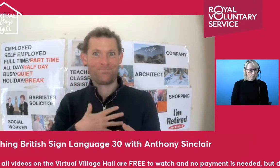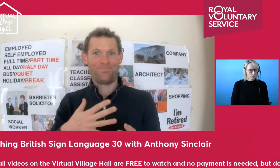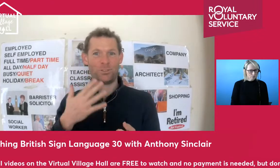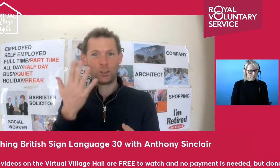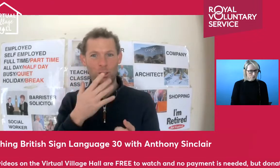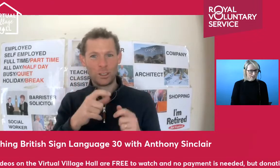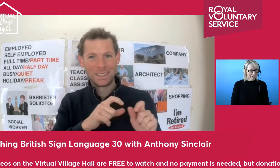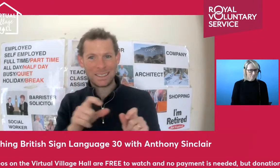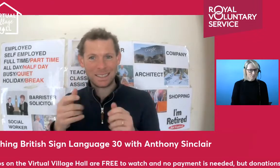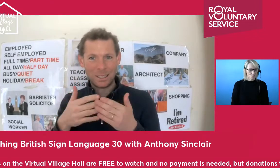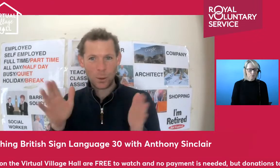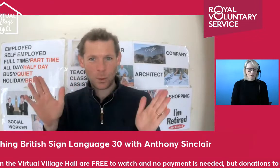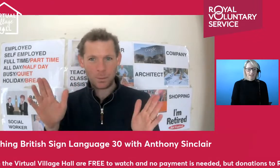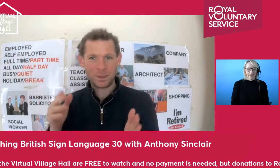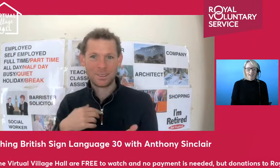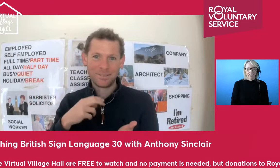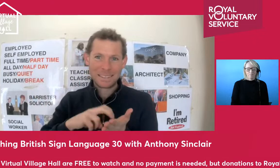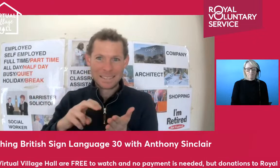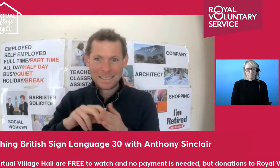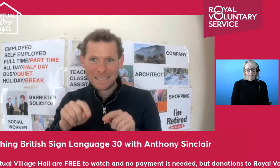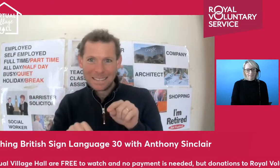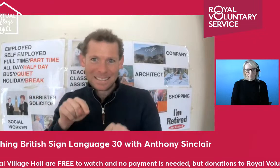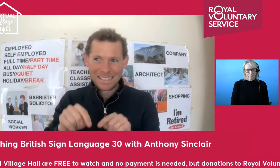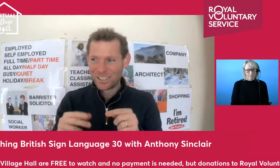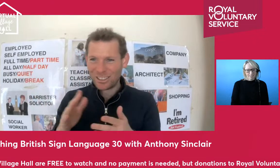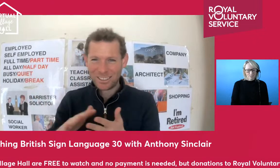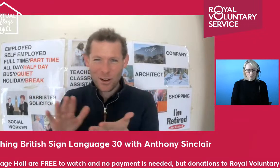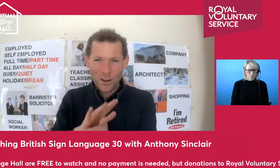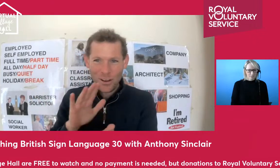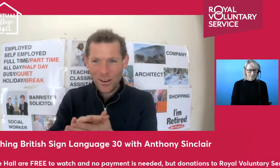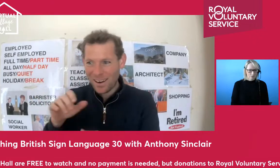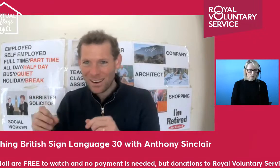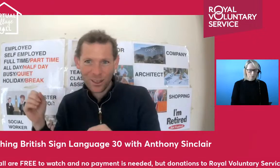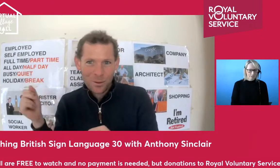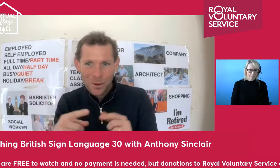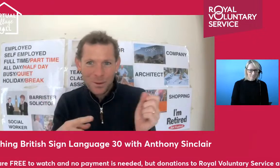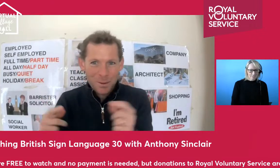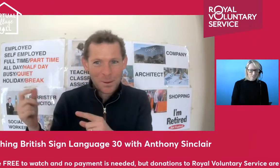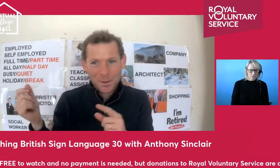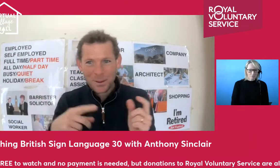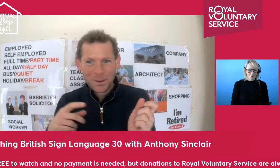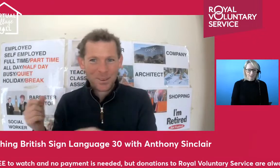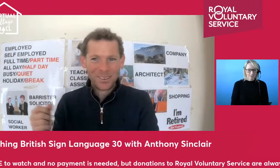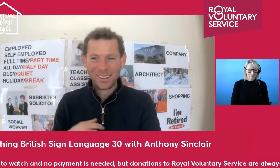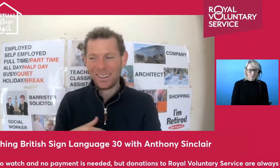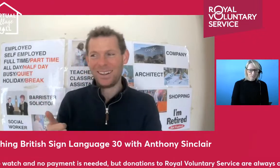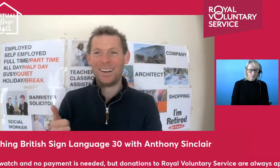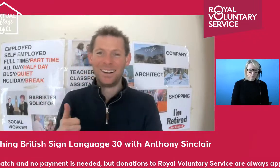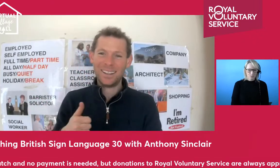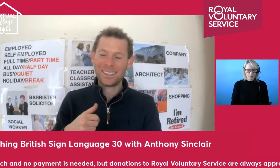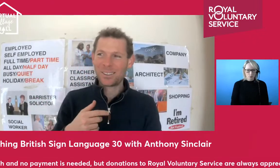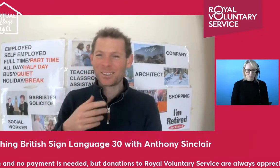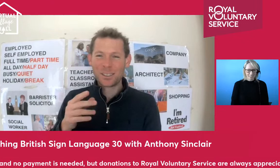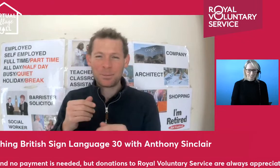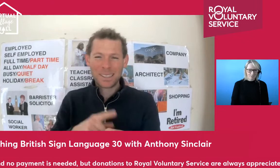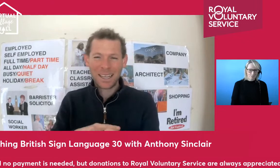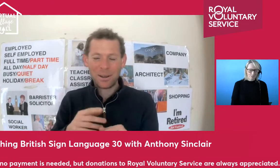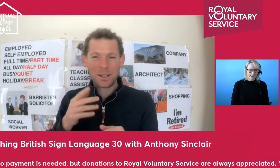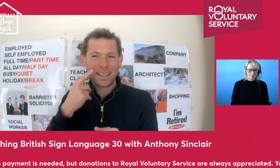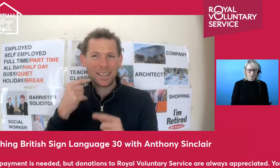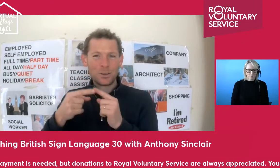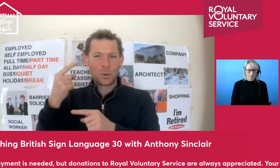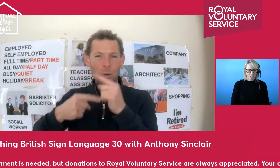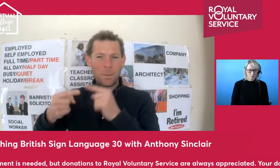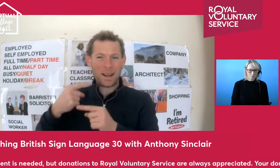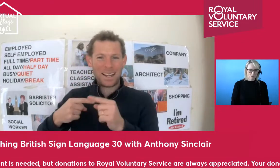It was impossible to drive, so thankfully the school was still open, and the children loved just throwing snowballs at each other